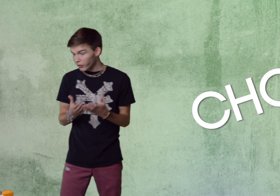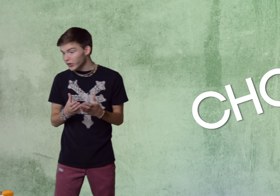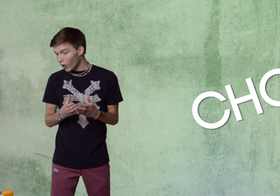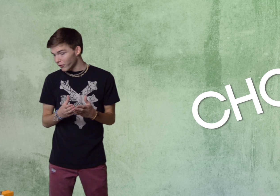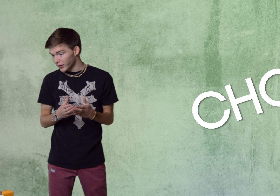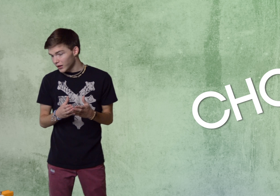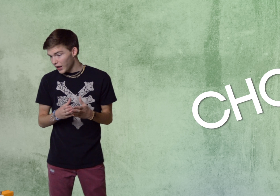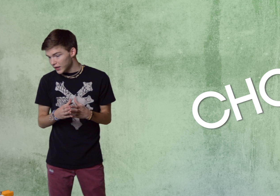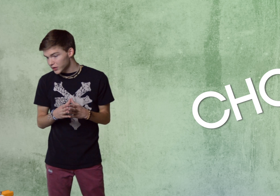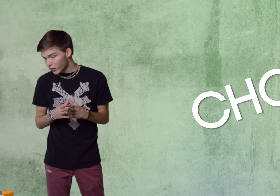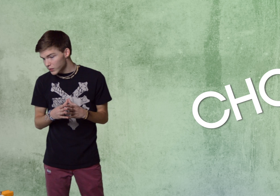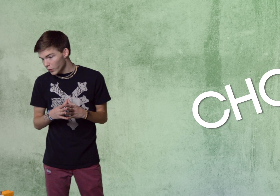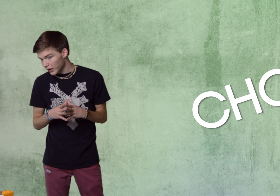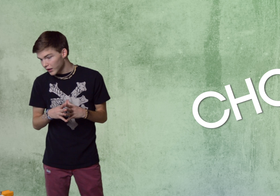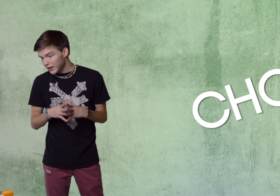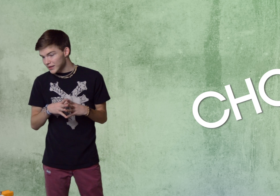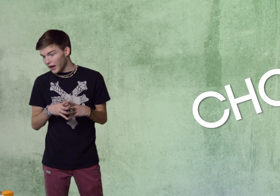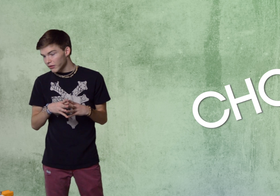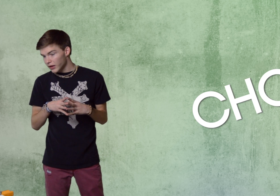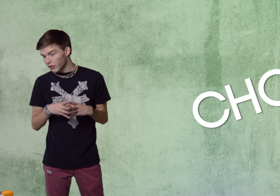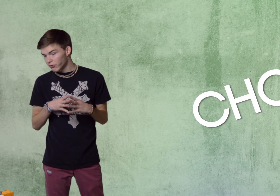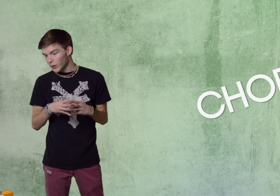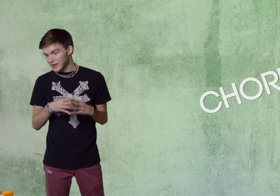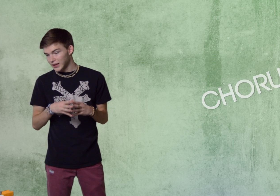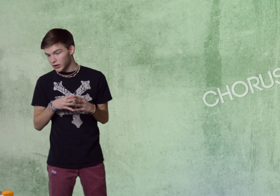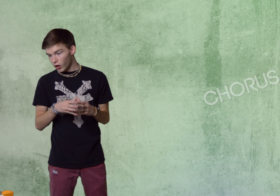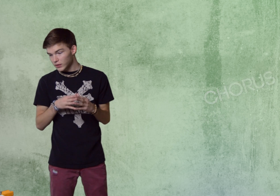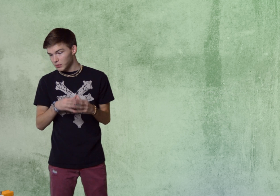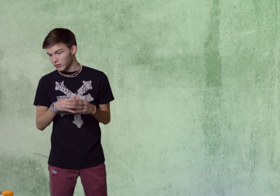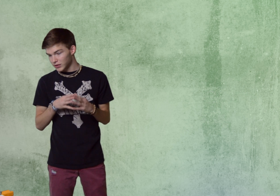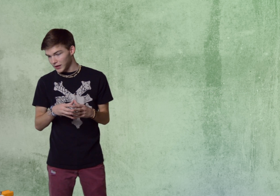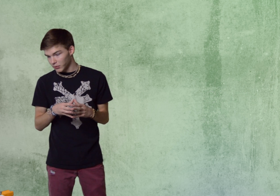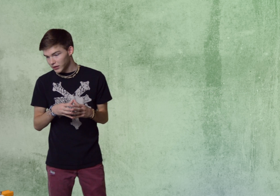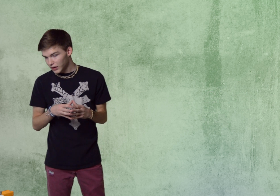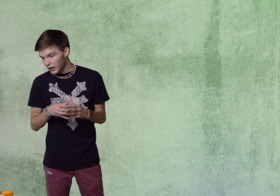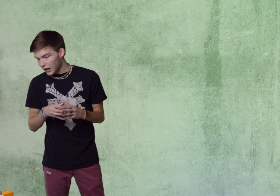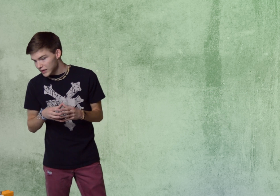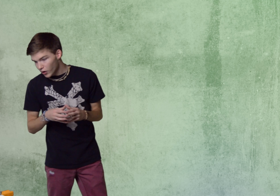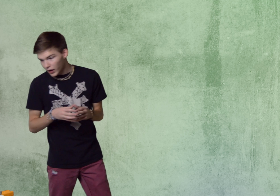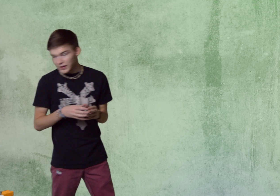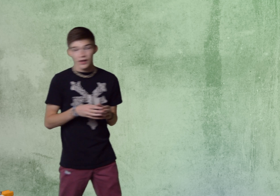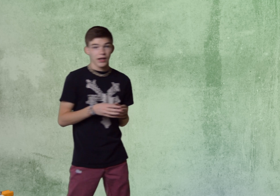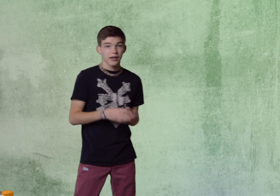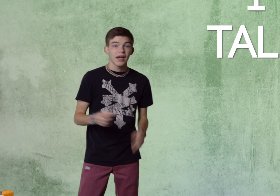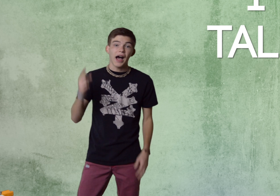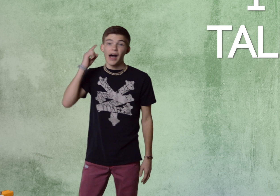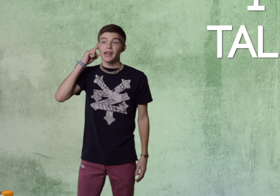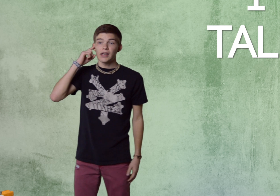fairly often, and it starts with, because I hear a voice and he calls me redeemed. And so I say, I